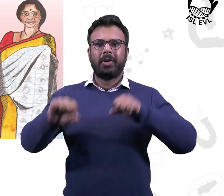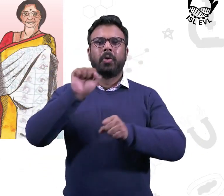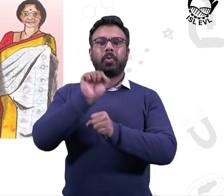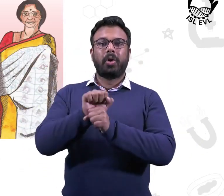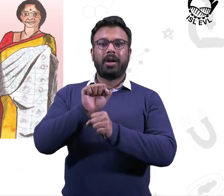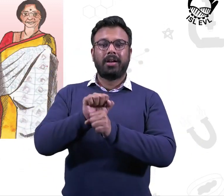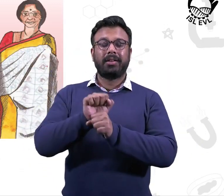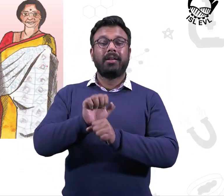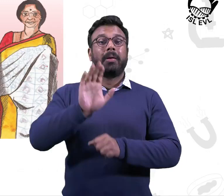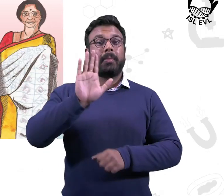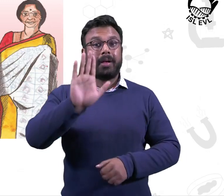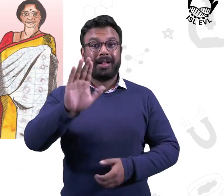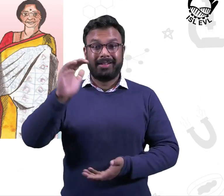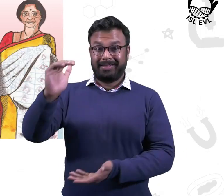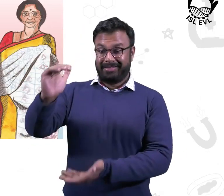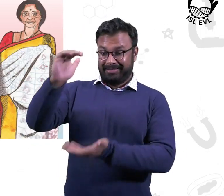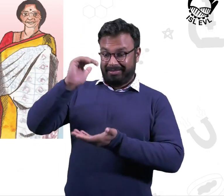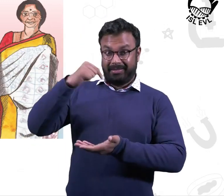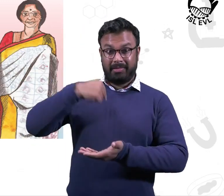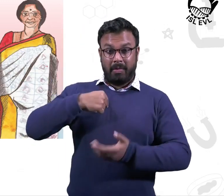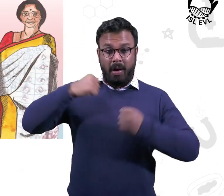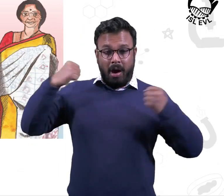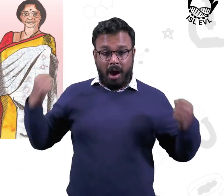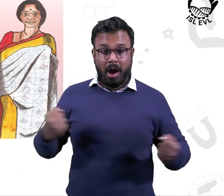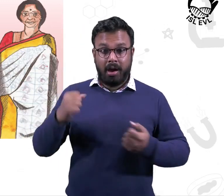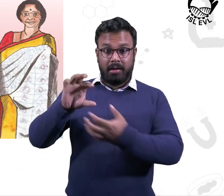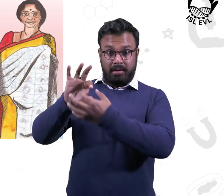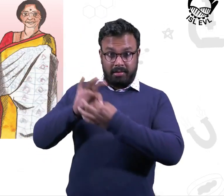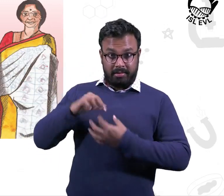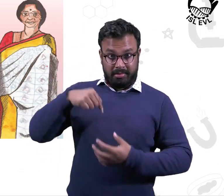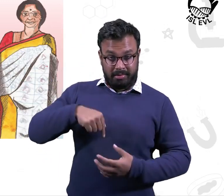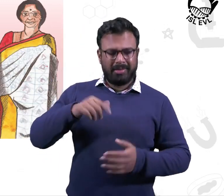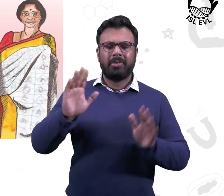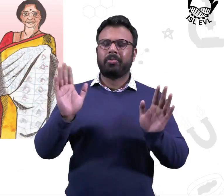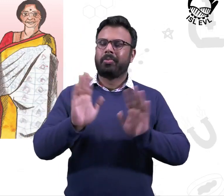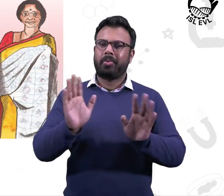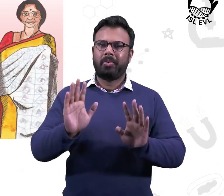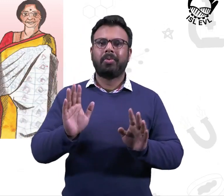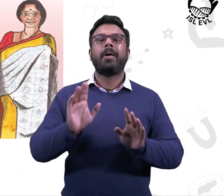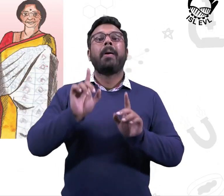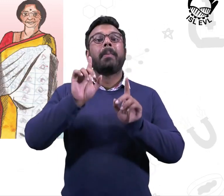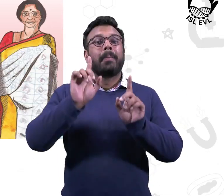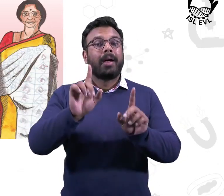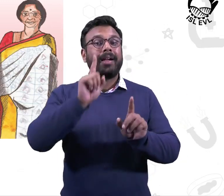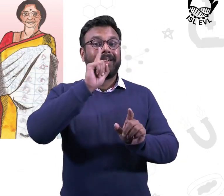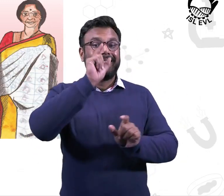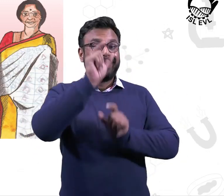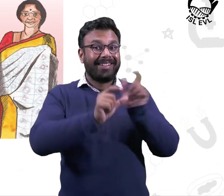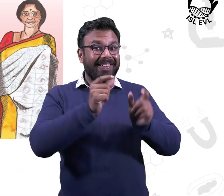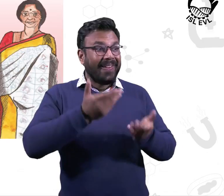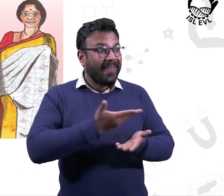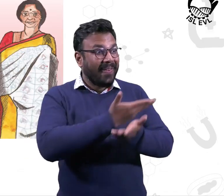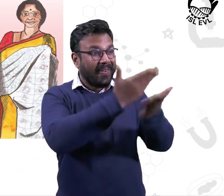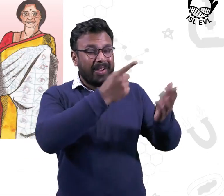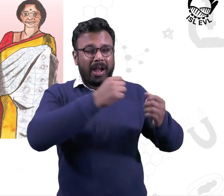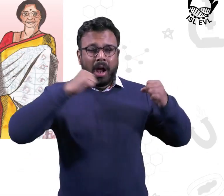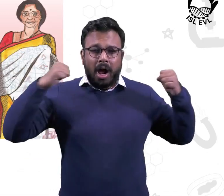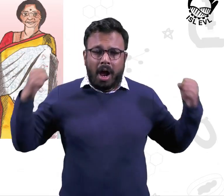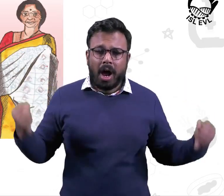Sciences for her exceptional work. Although the award validated her efforts, it also made her feel for all